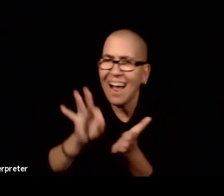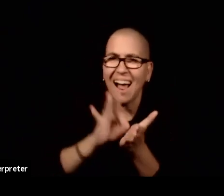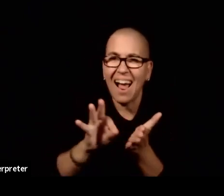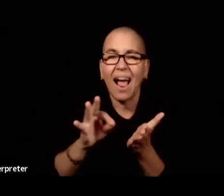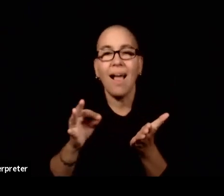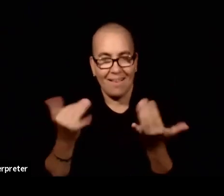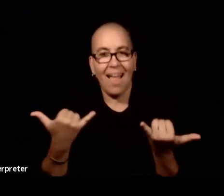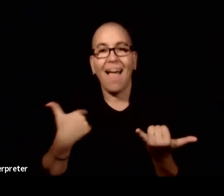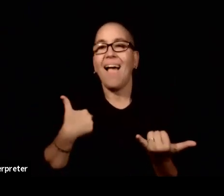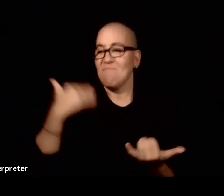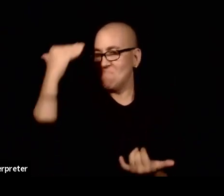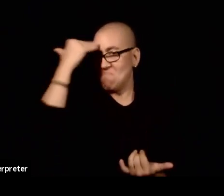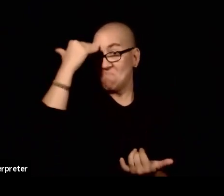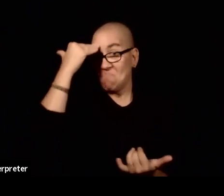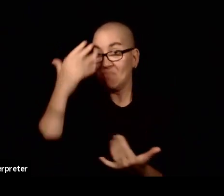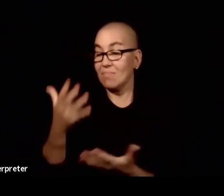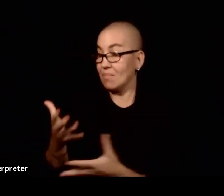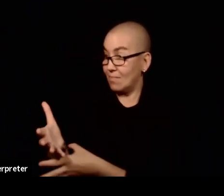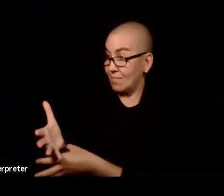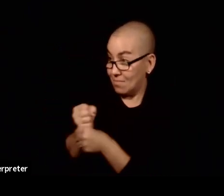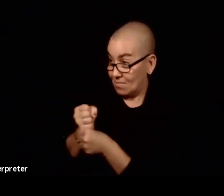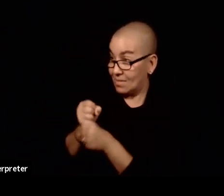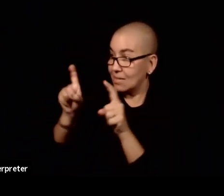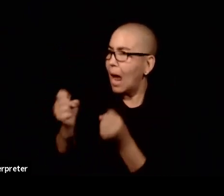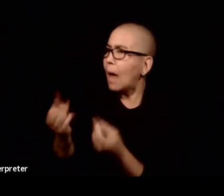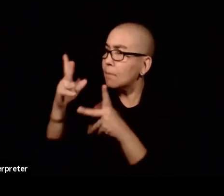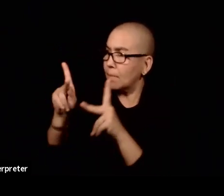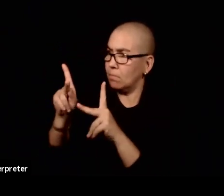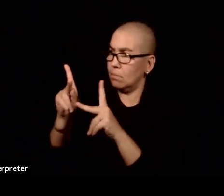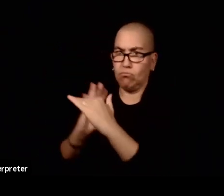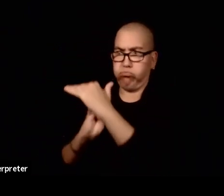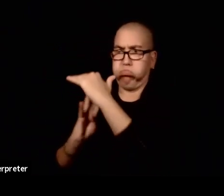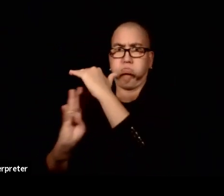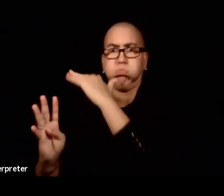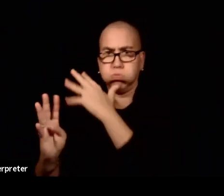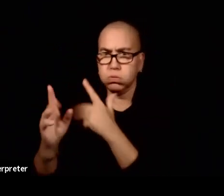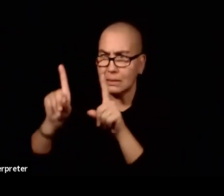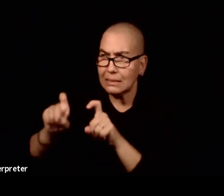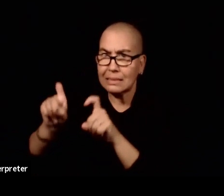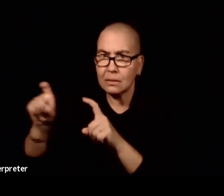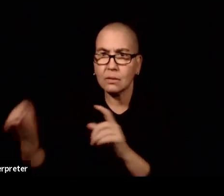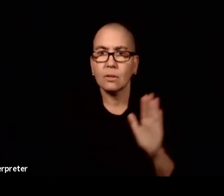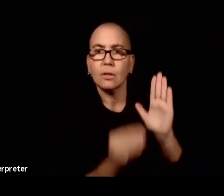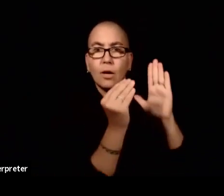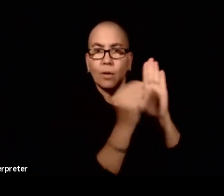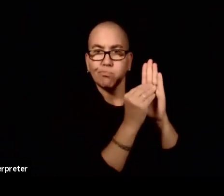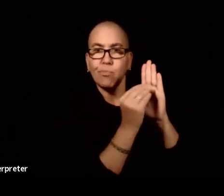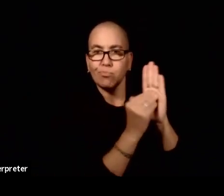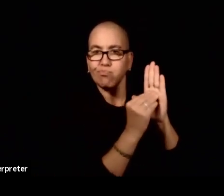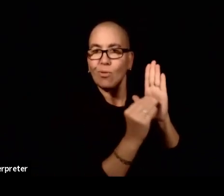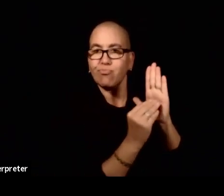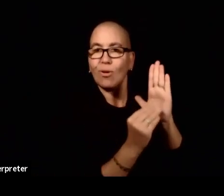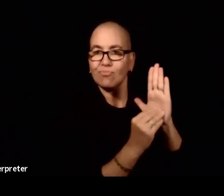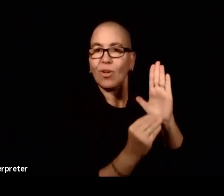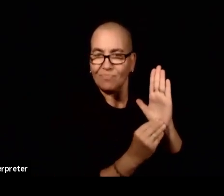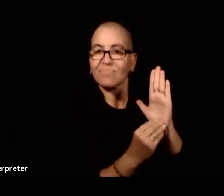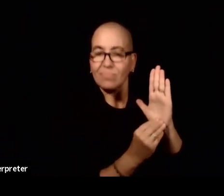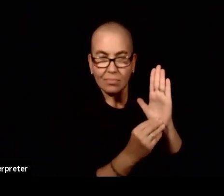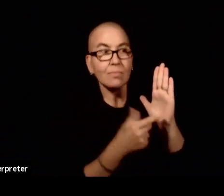we've shifted to showing with our testing data all the tests that have been done, because we know that many